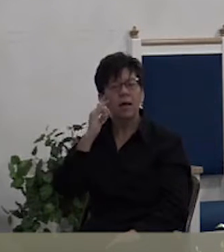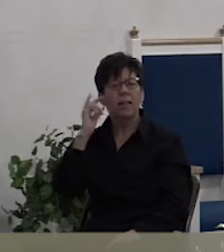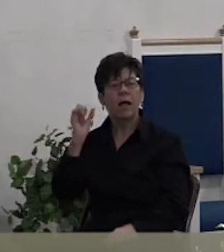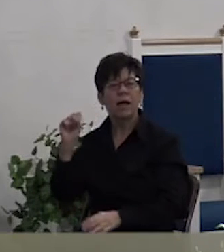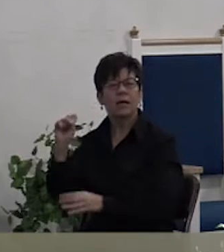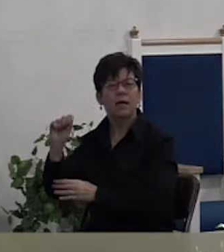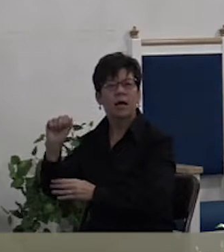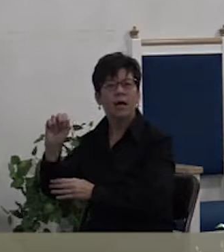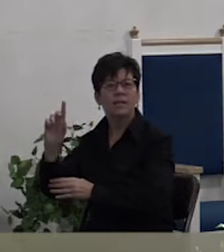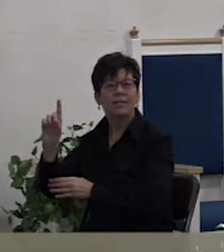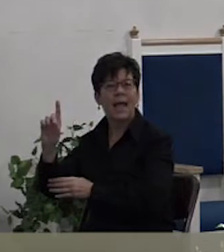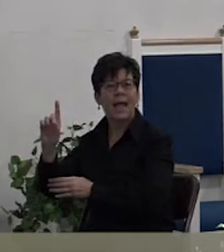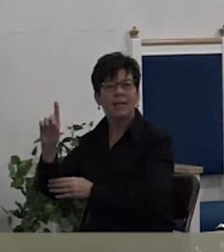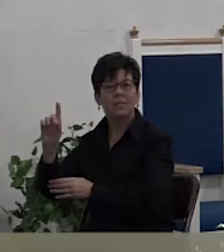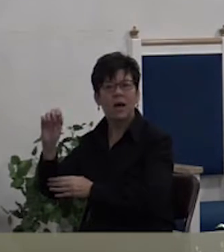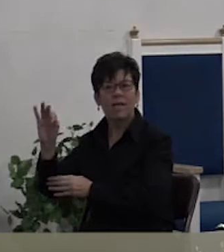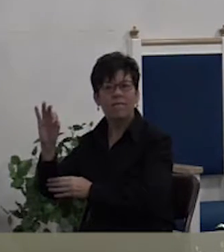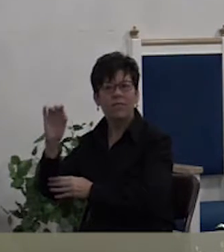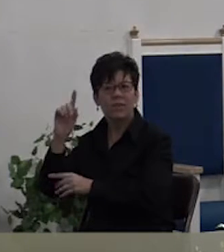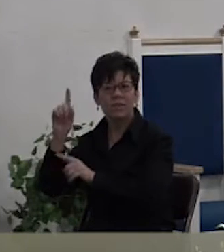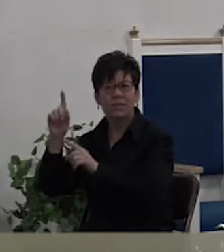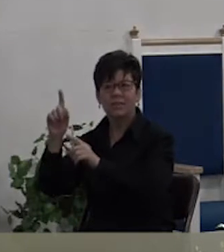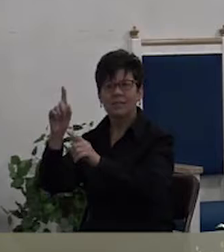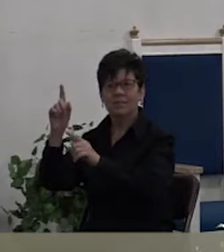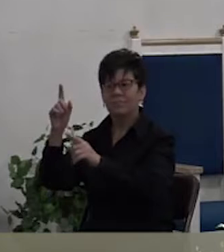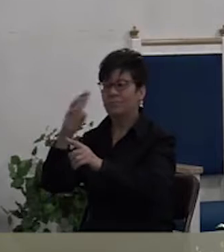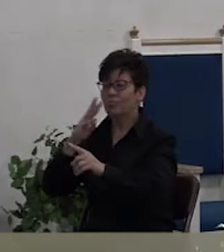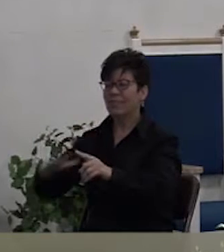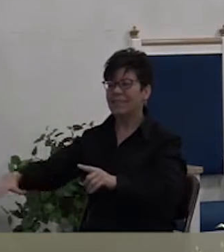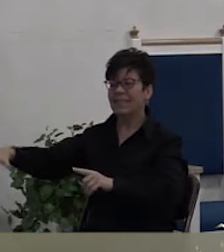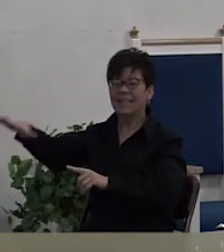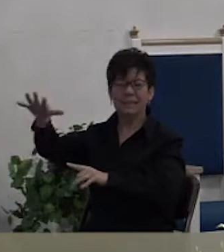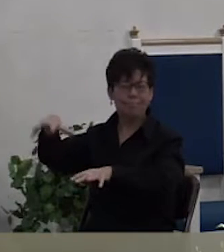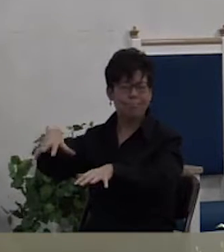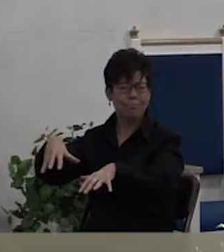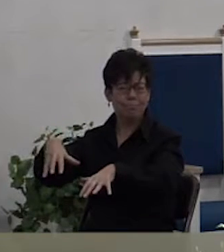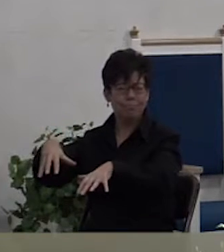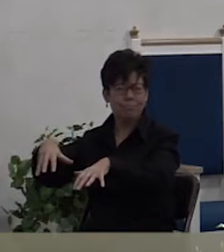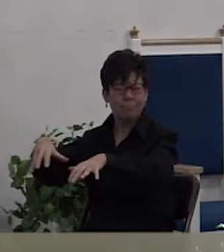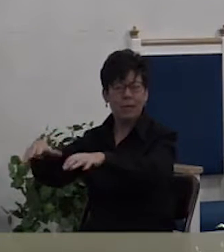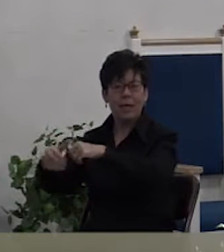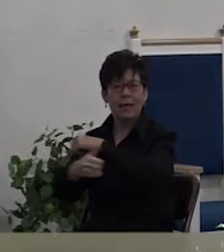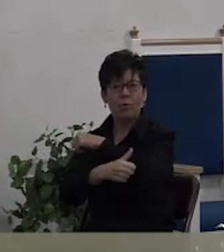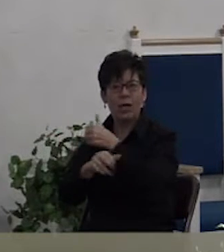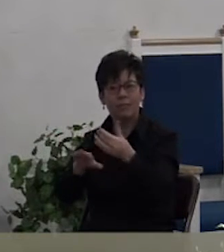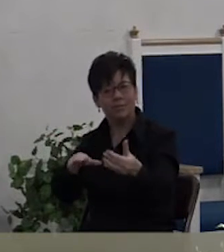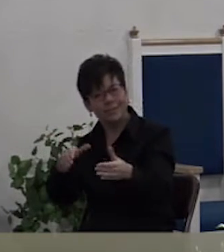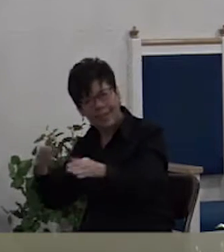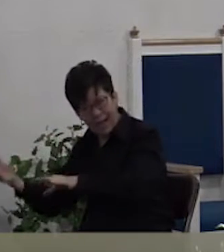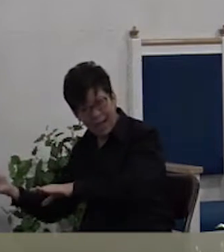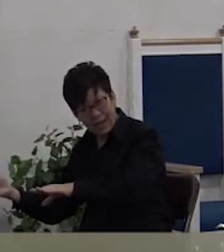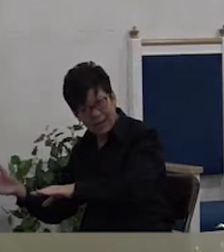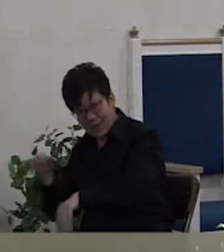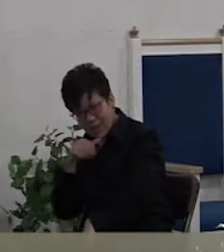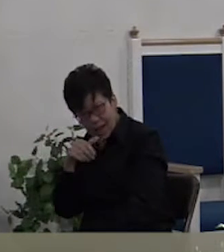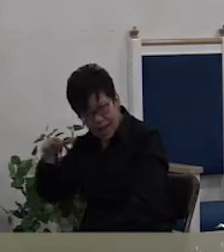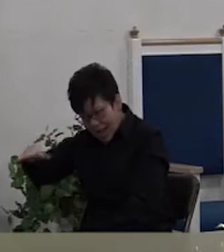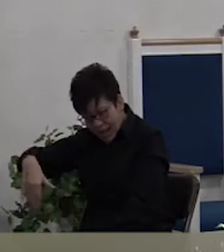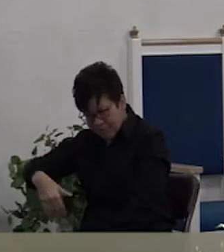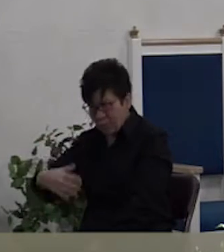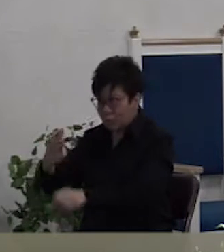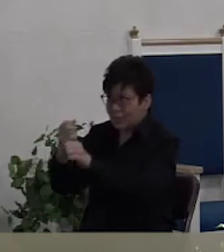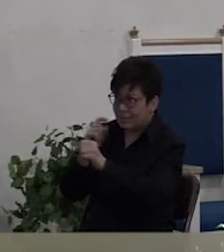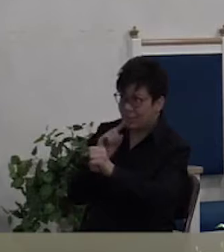sea and as the stars of heaven for number. Abraham died not having received